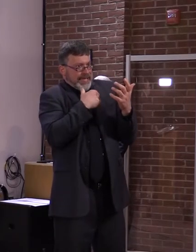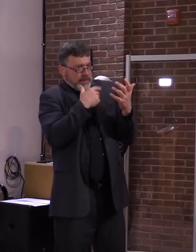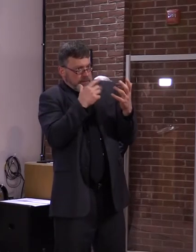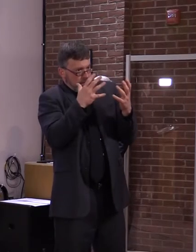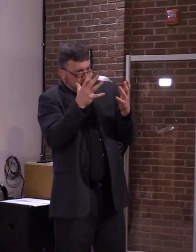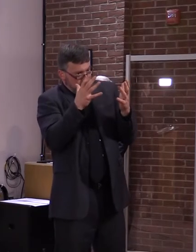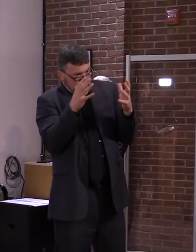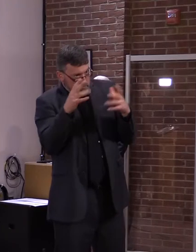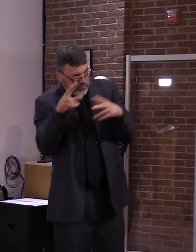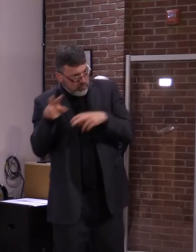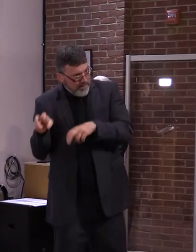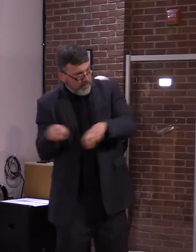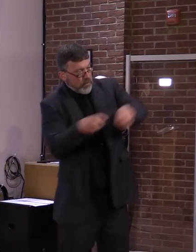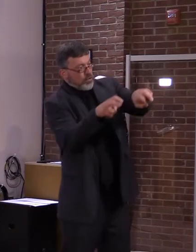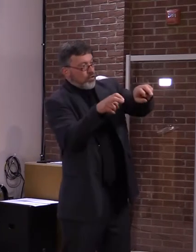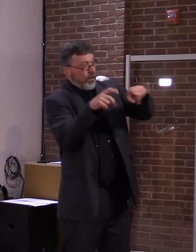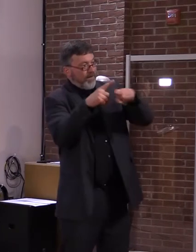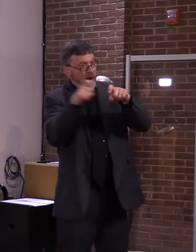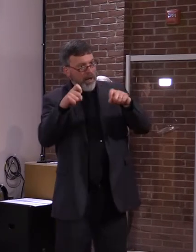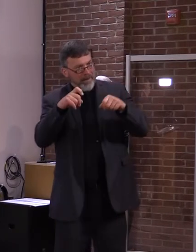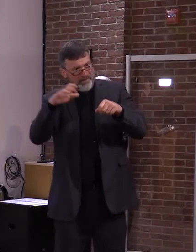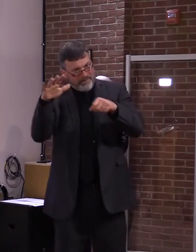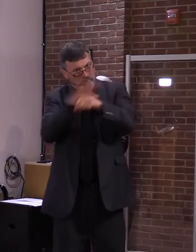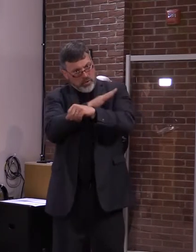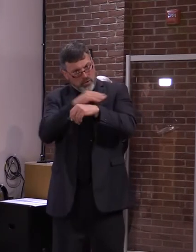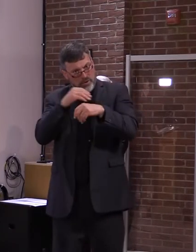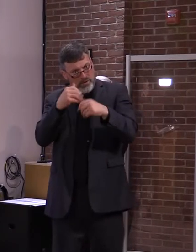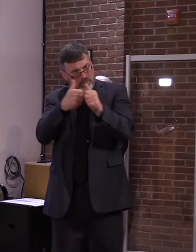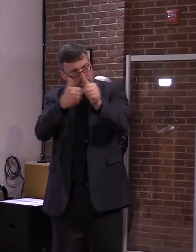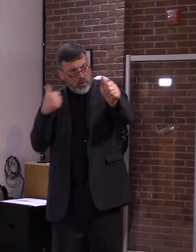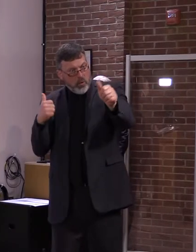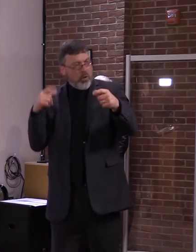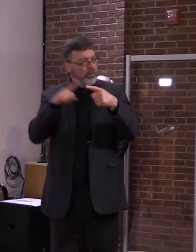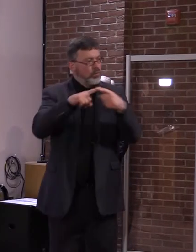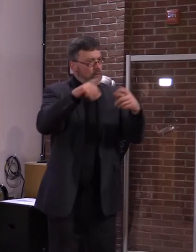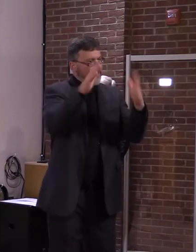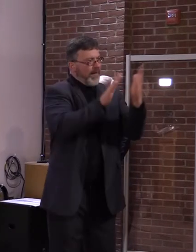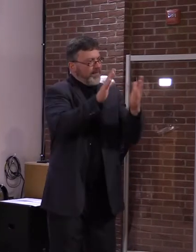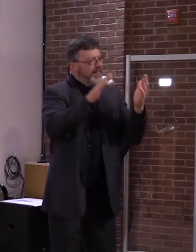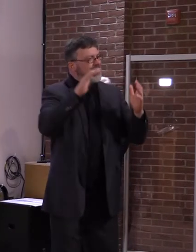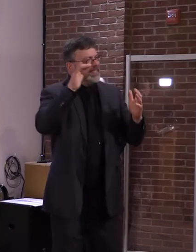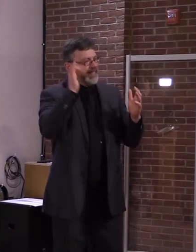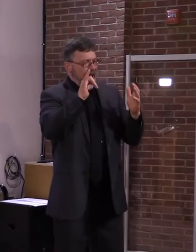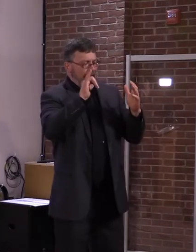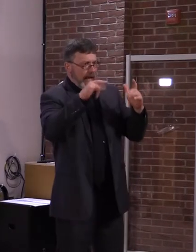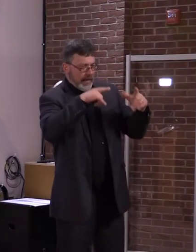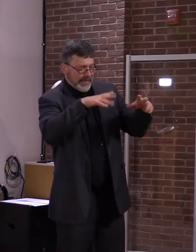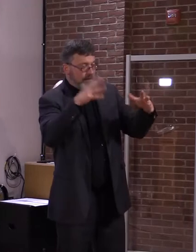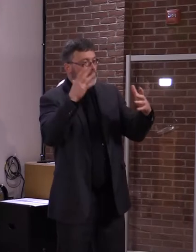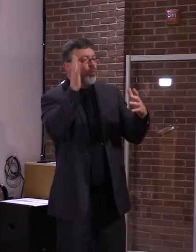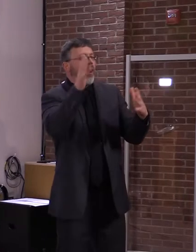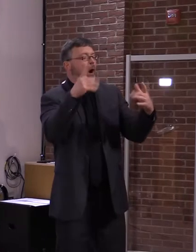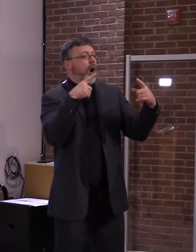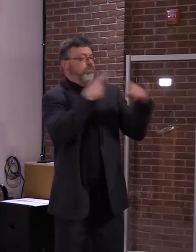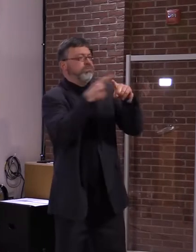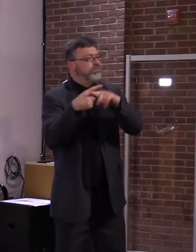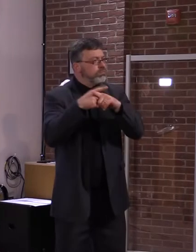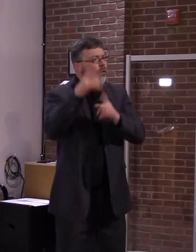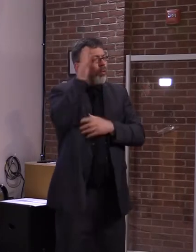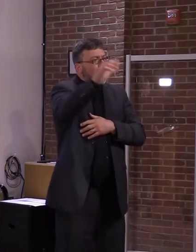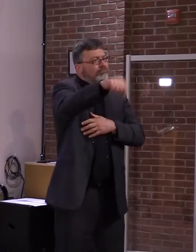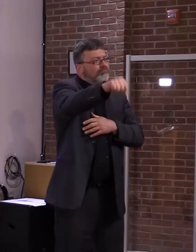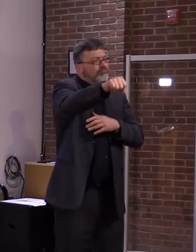students currently don't conform to our regulations. But individual flexible pathways types approaches, we'd certainly be interested in.